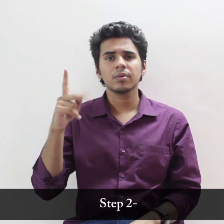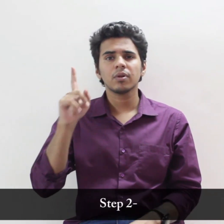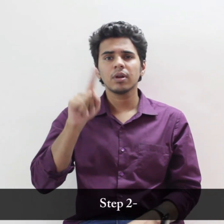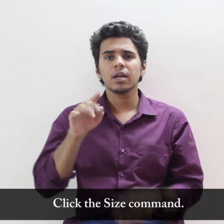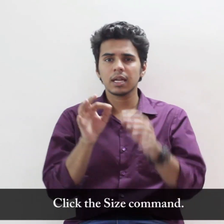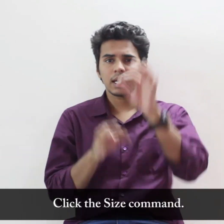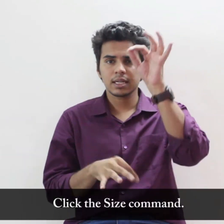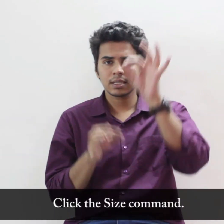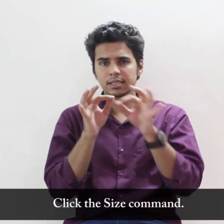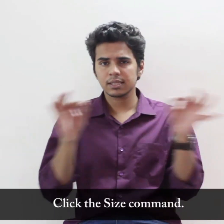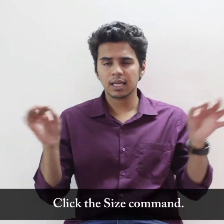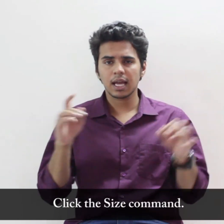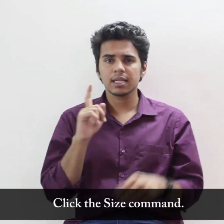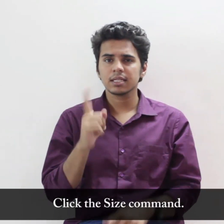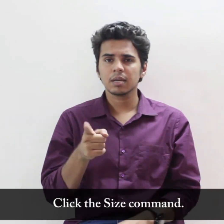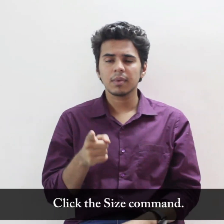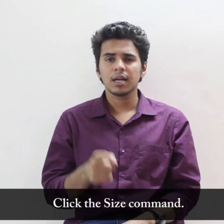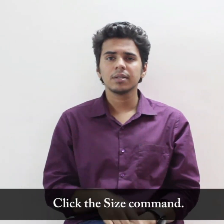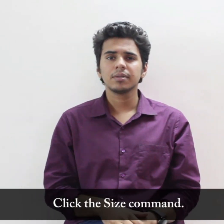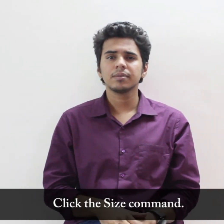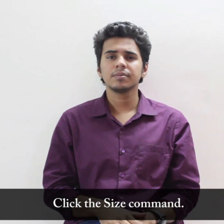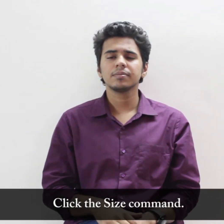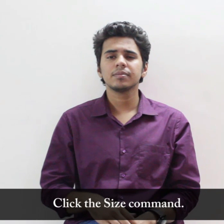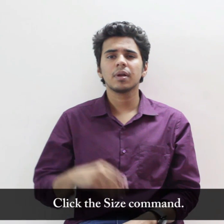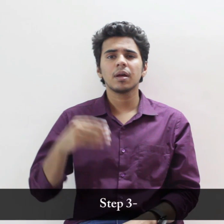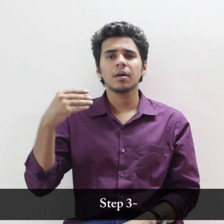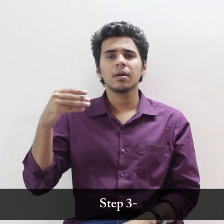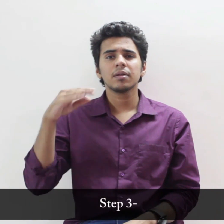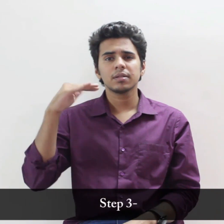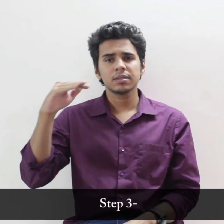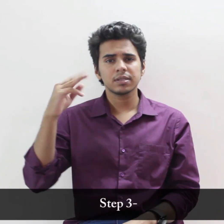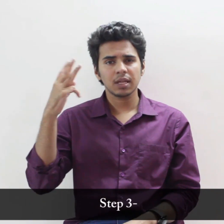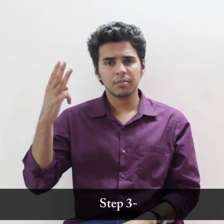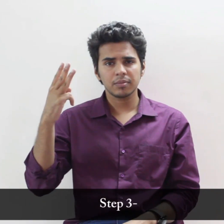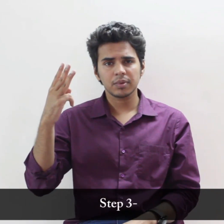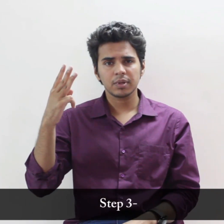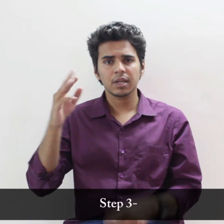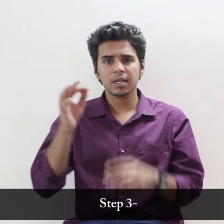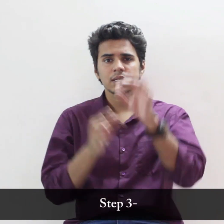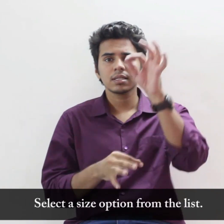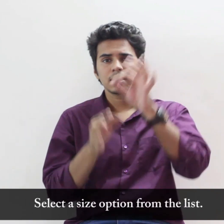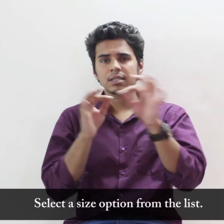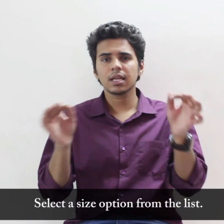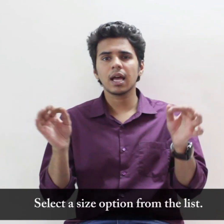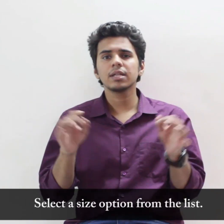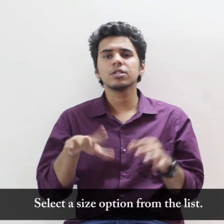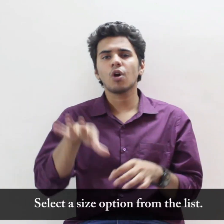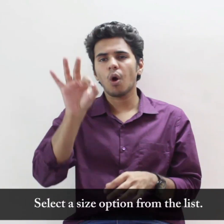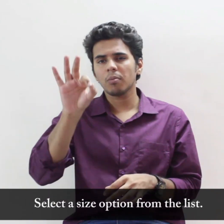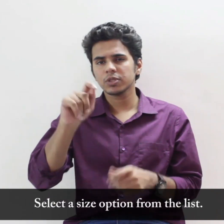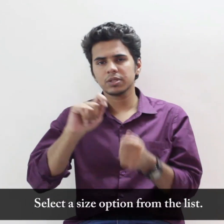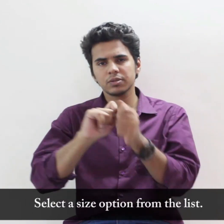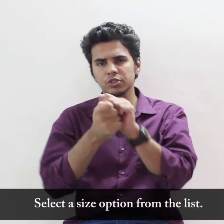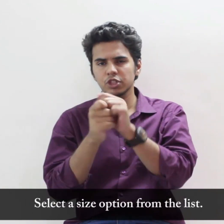the Size command. Step 3. Select a size option from the list.